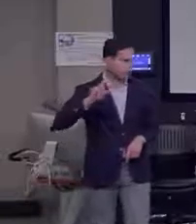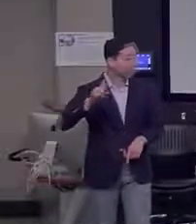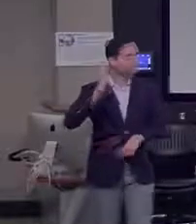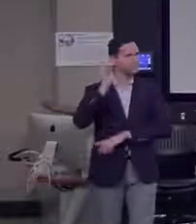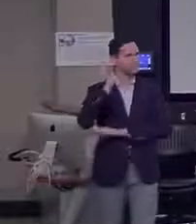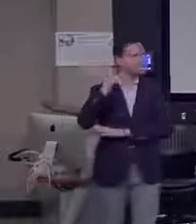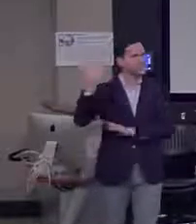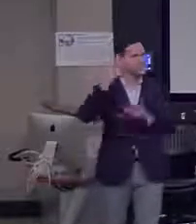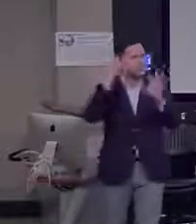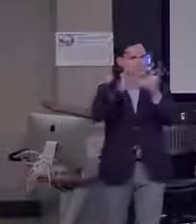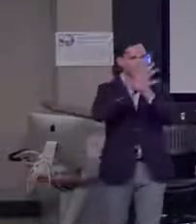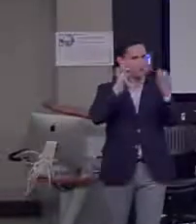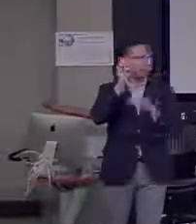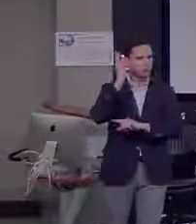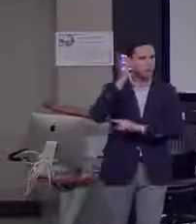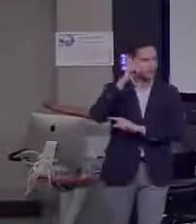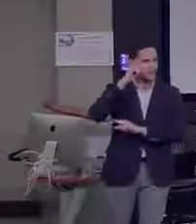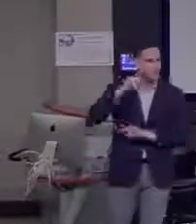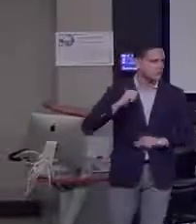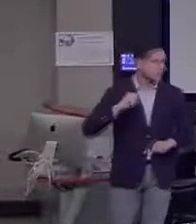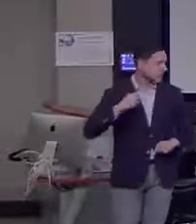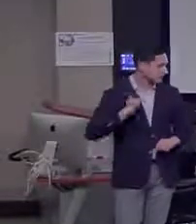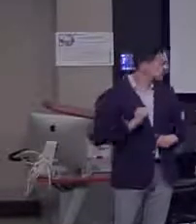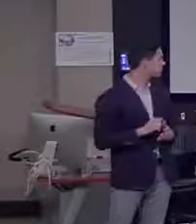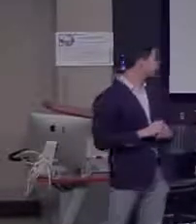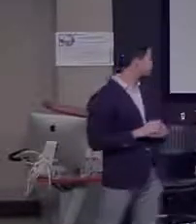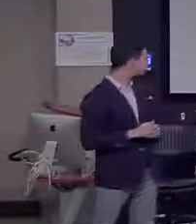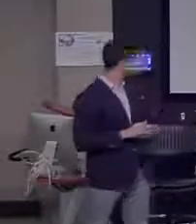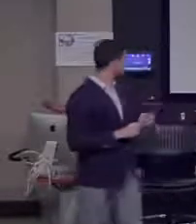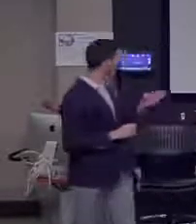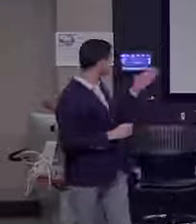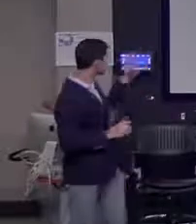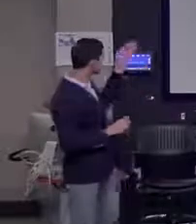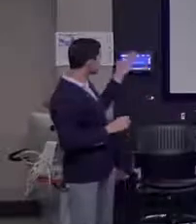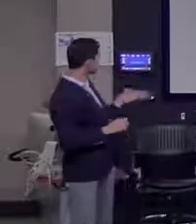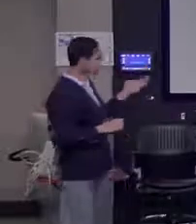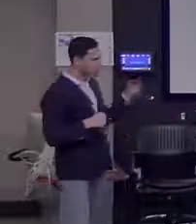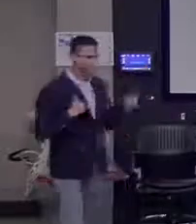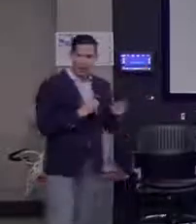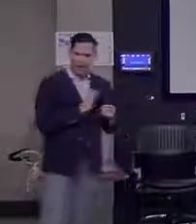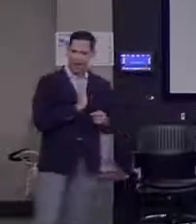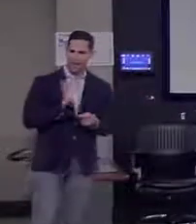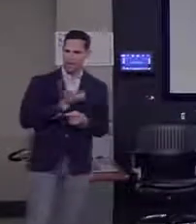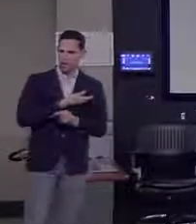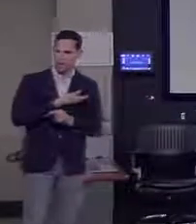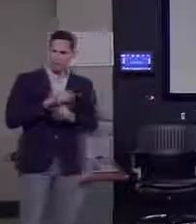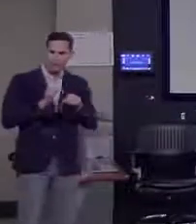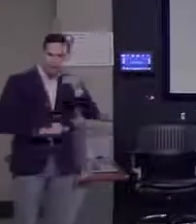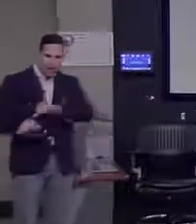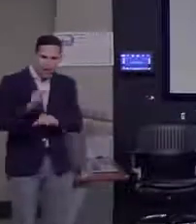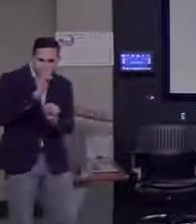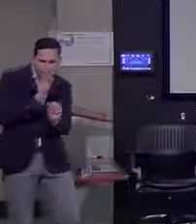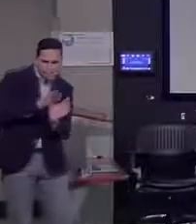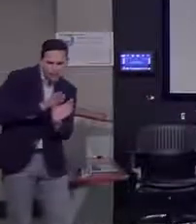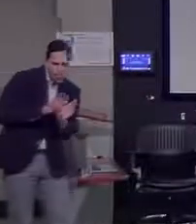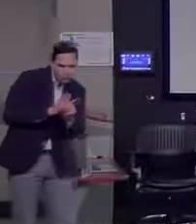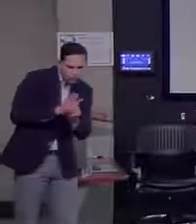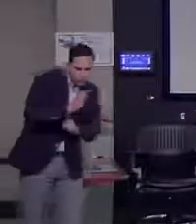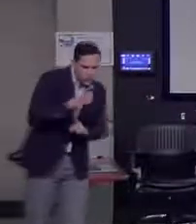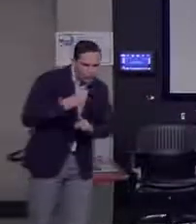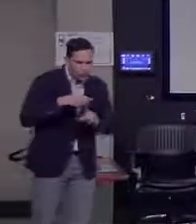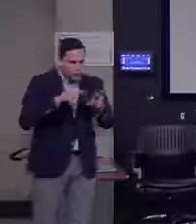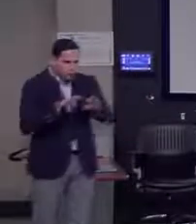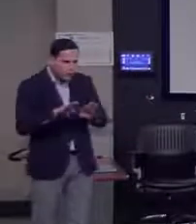address, as a science concerned directly with behavioral and social processes, psychology might be expected to